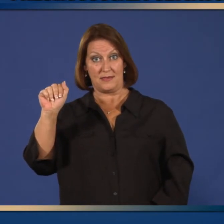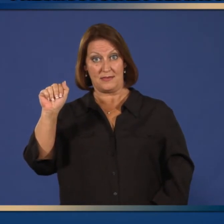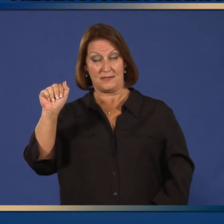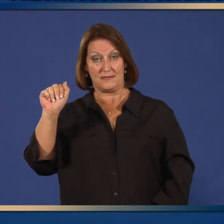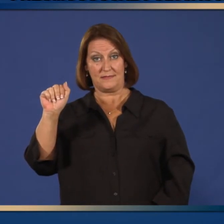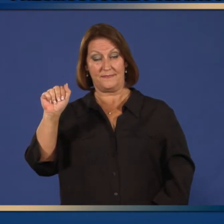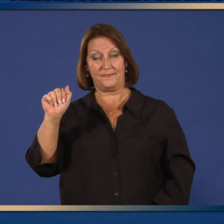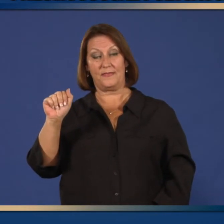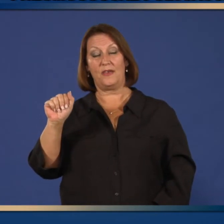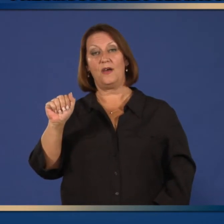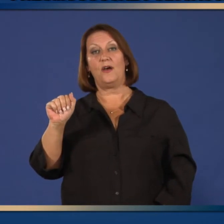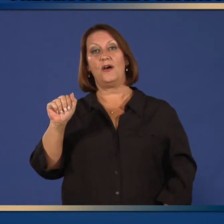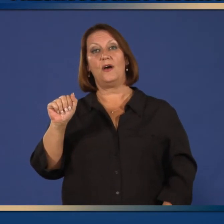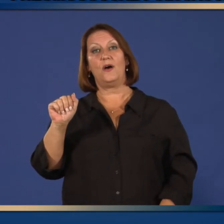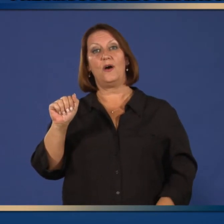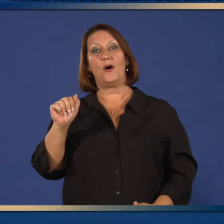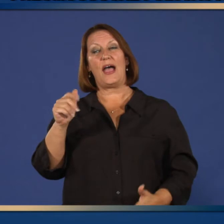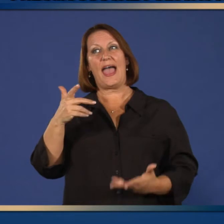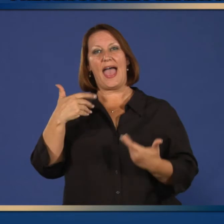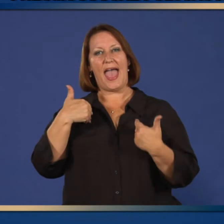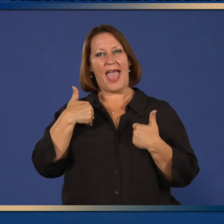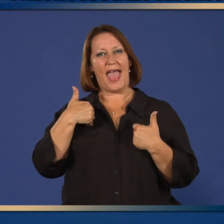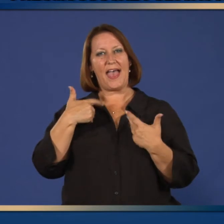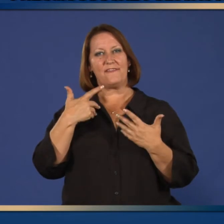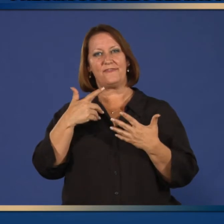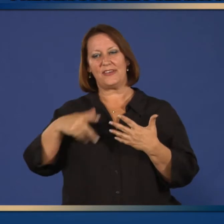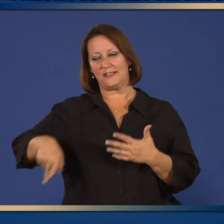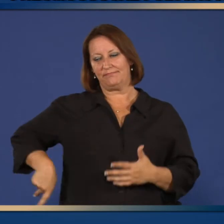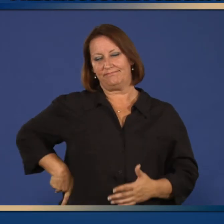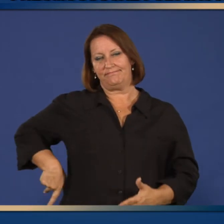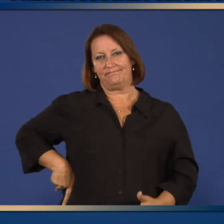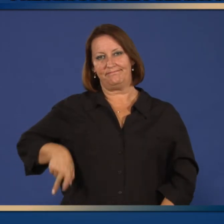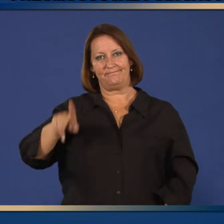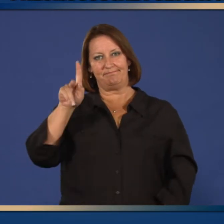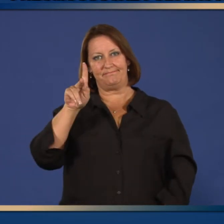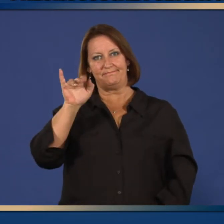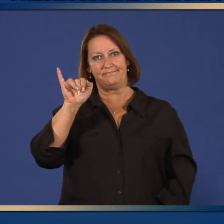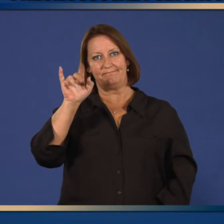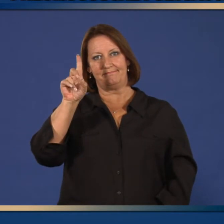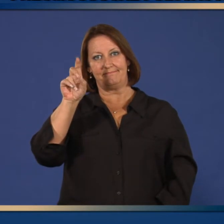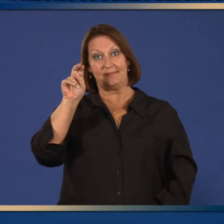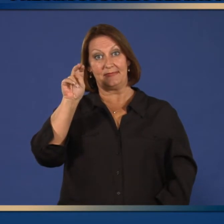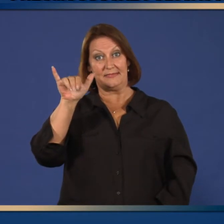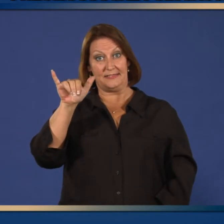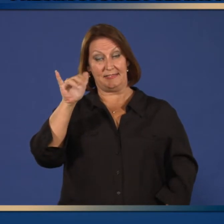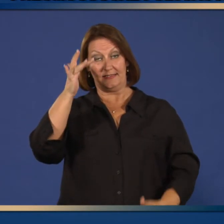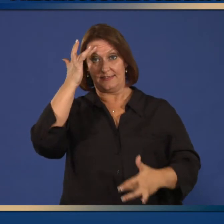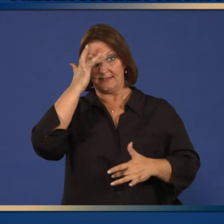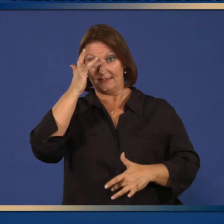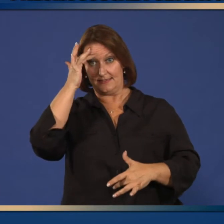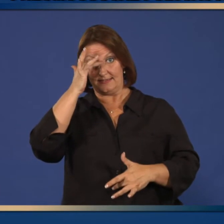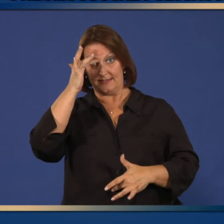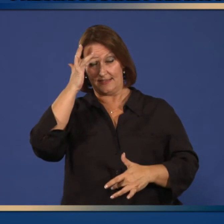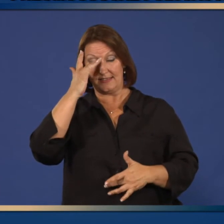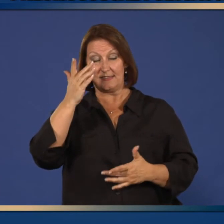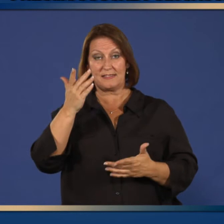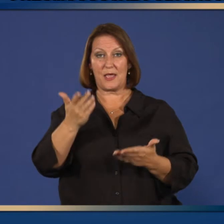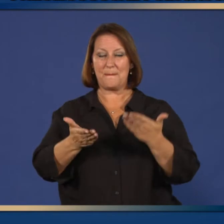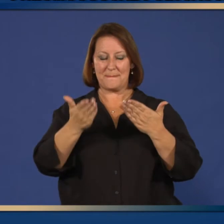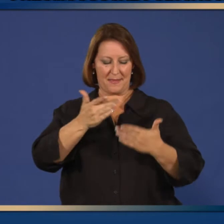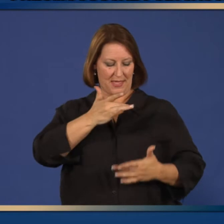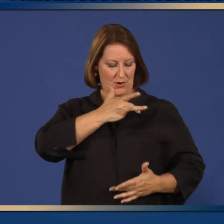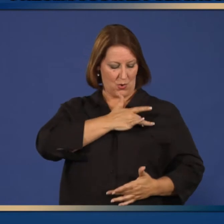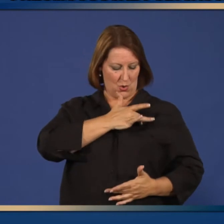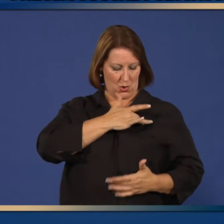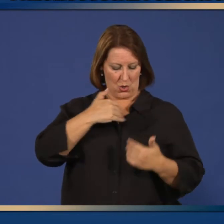multiple myeloma, have nephrotic